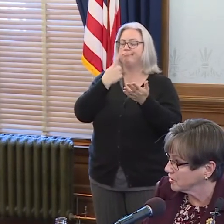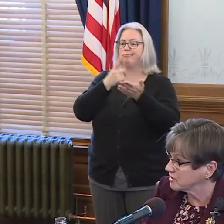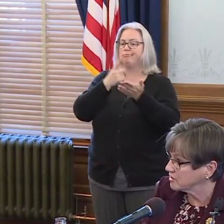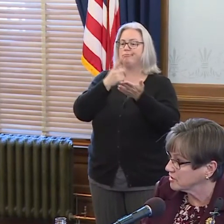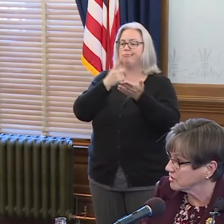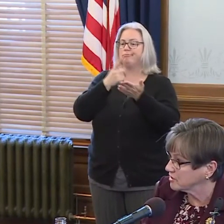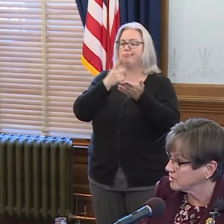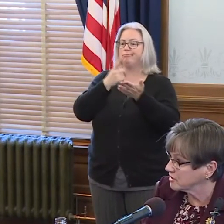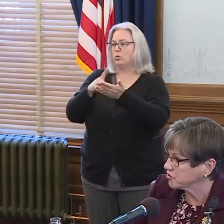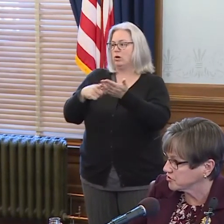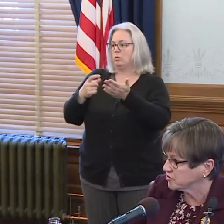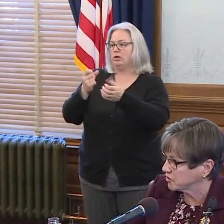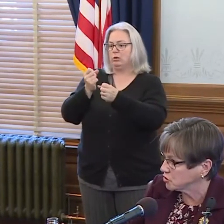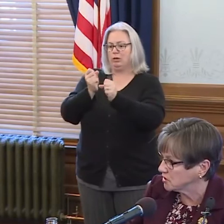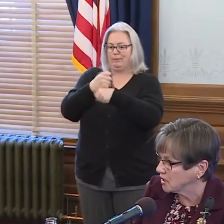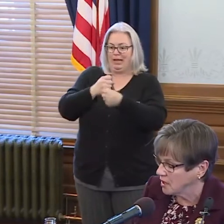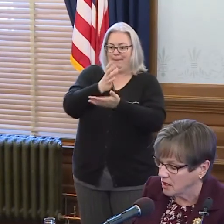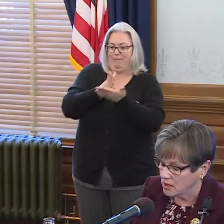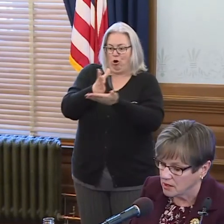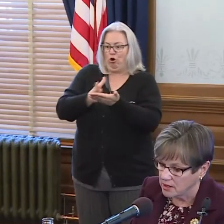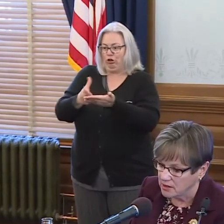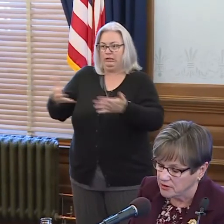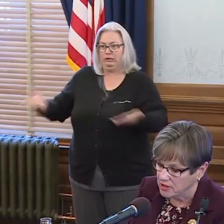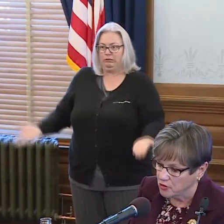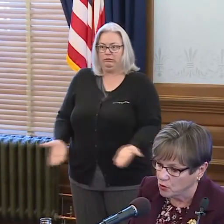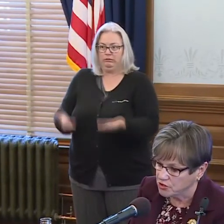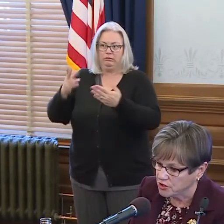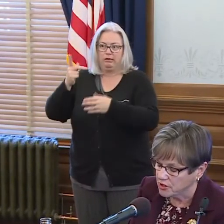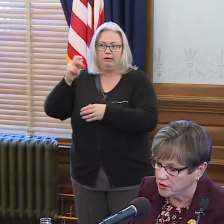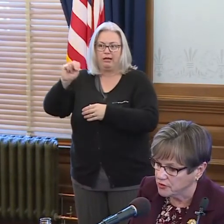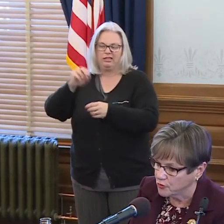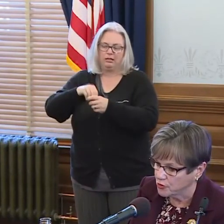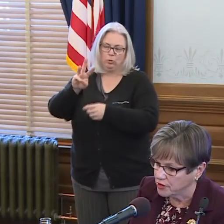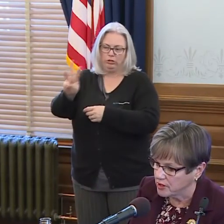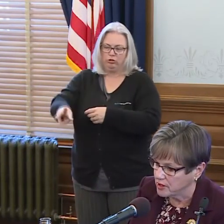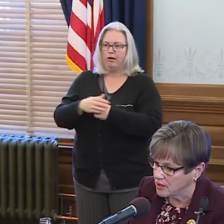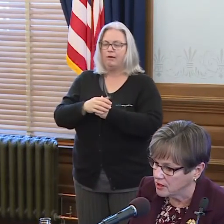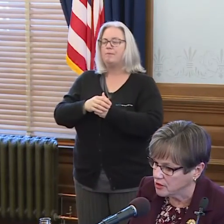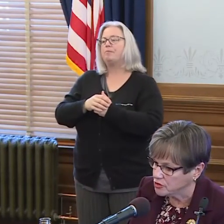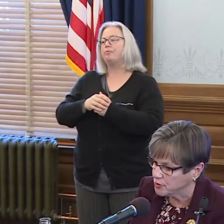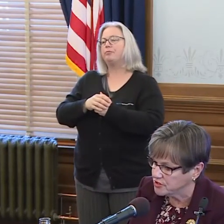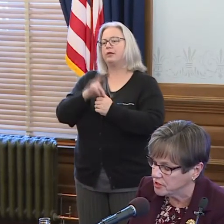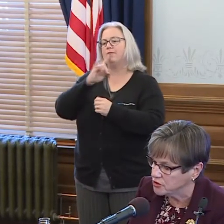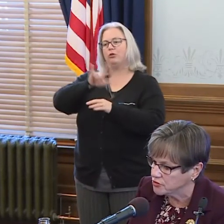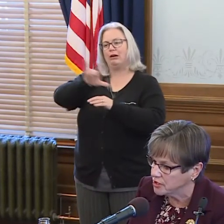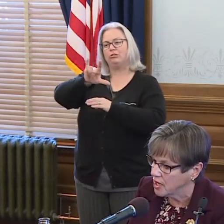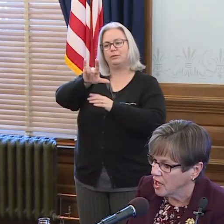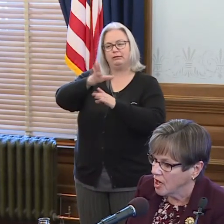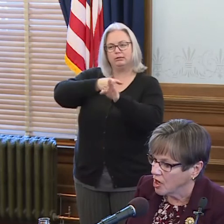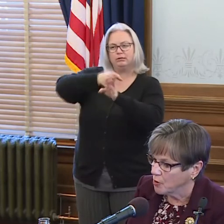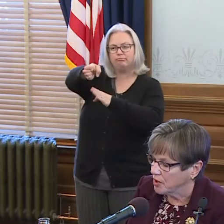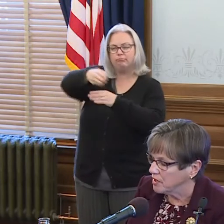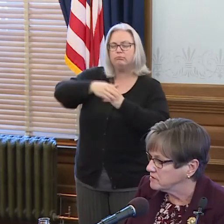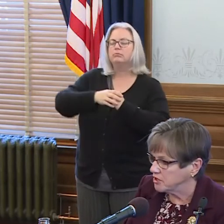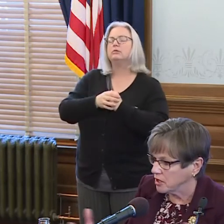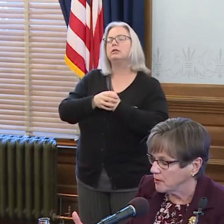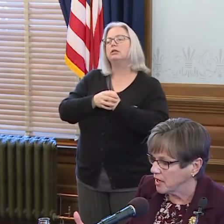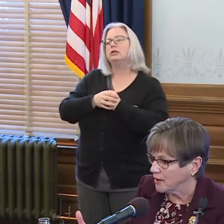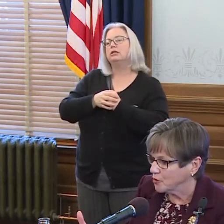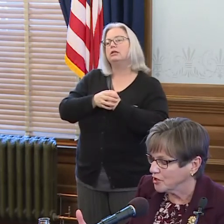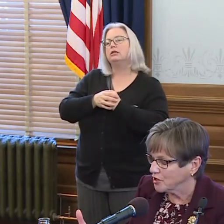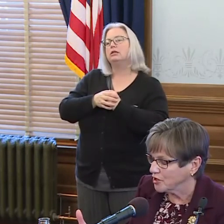for things. We make parts essentially in the Wichita area for the aerospace industry, but